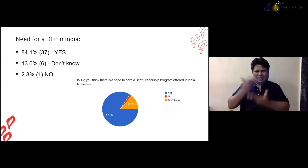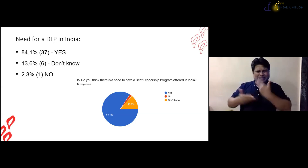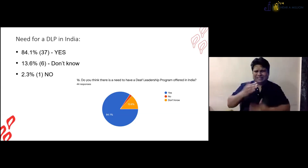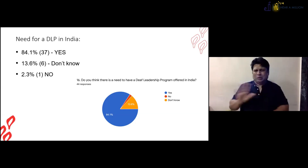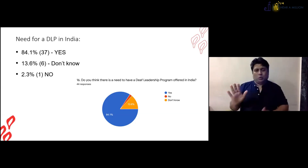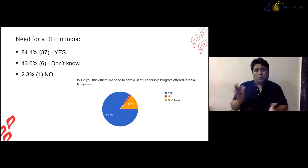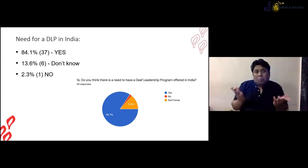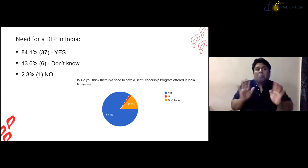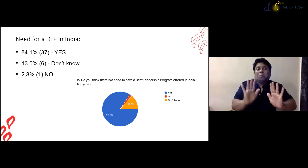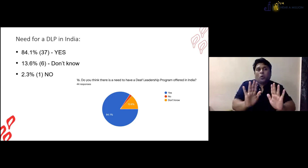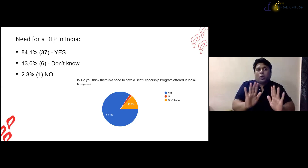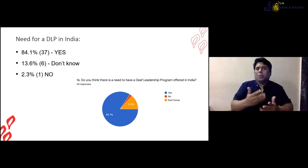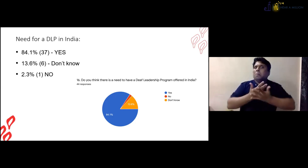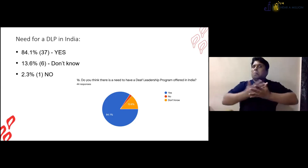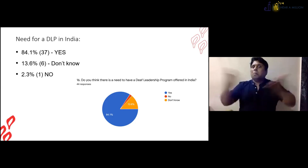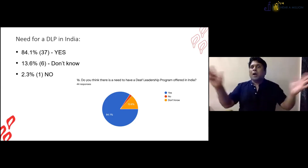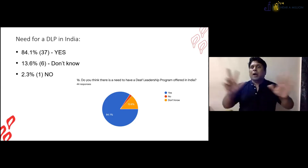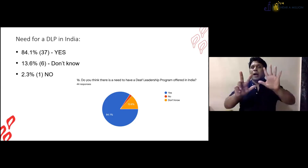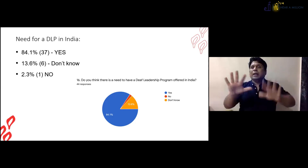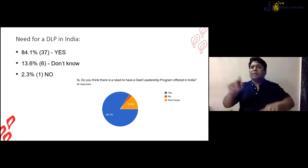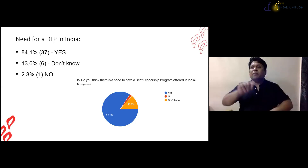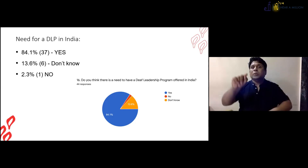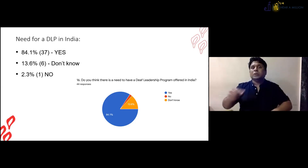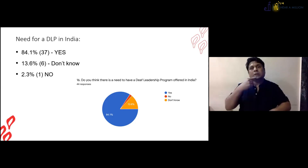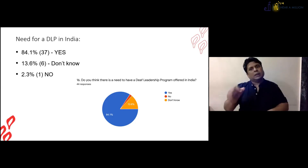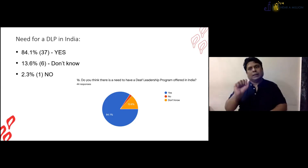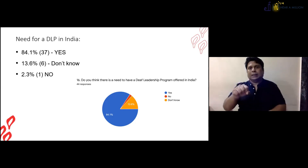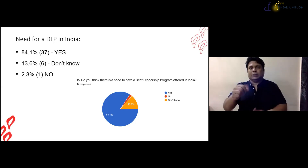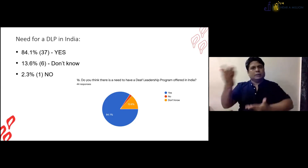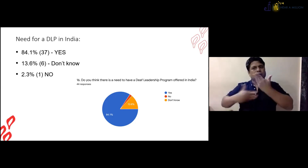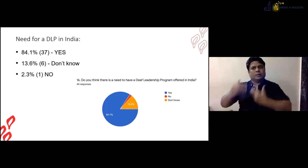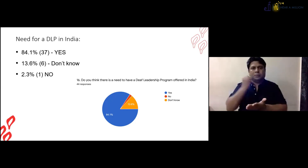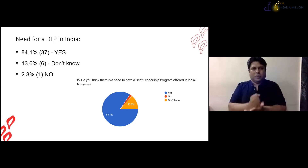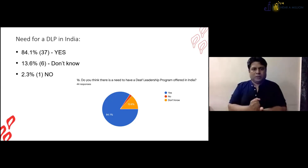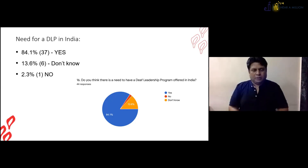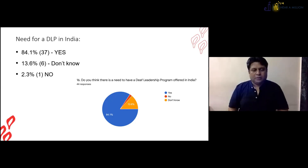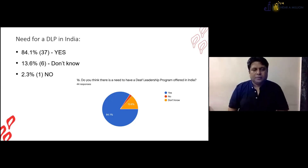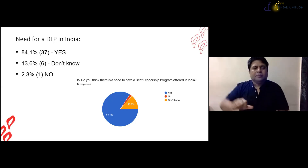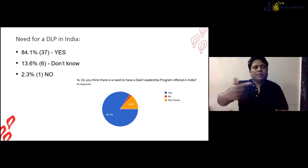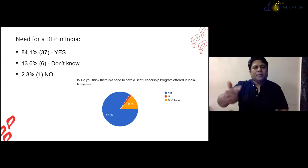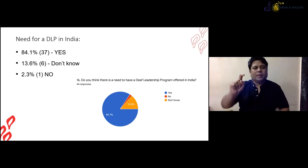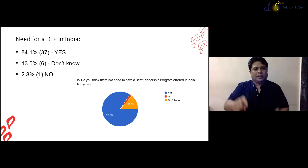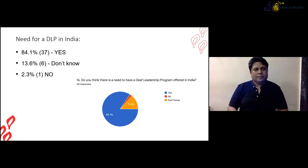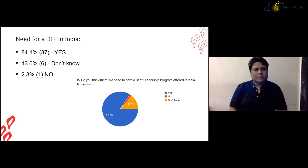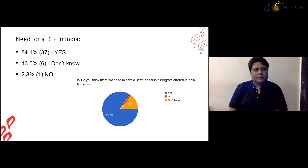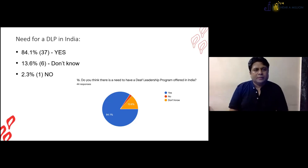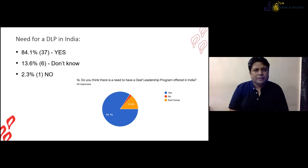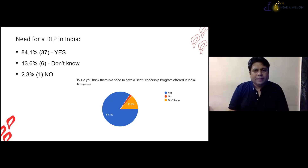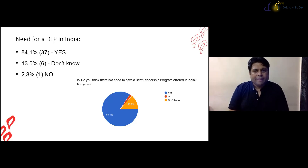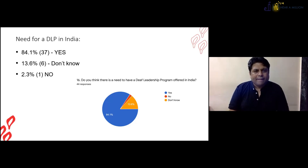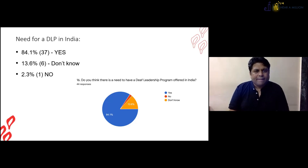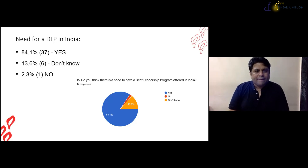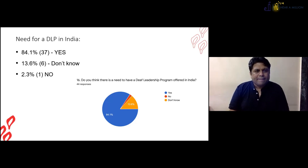One person said no, they don't need it. Okay, fine. But majority of the people said that they want it. Next